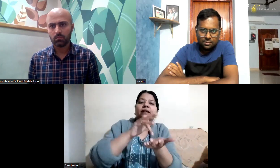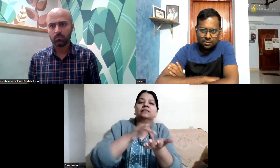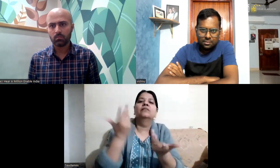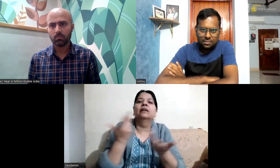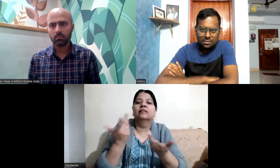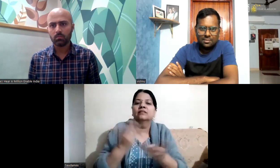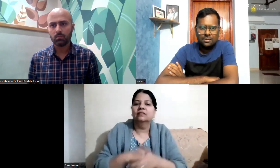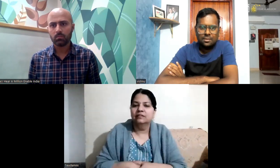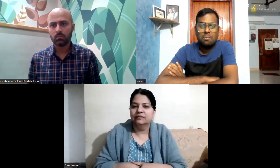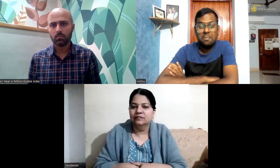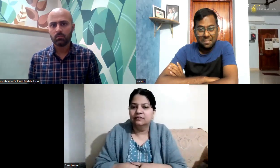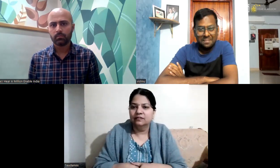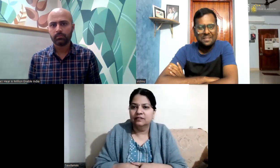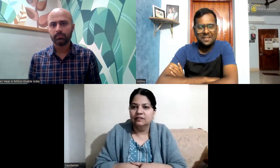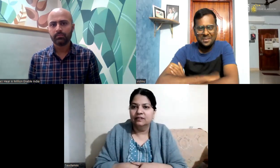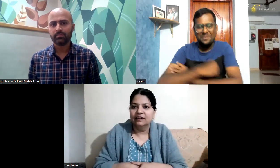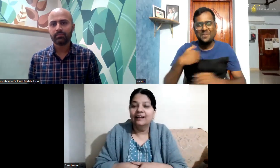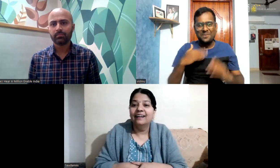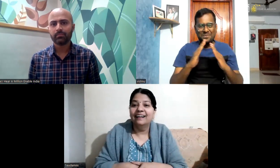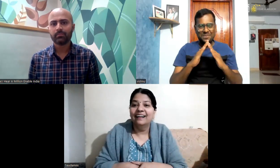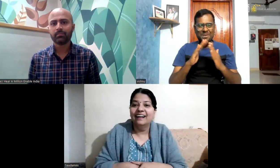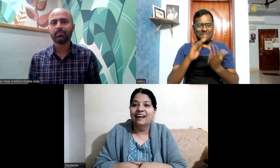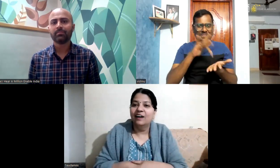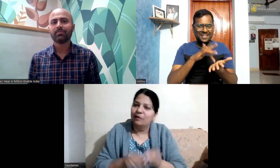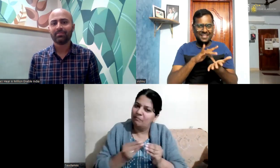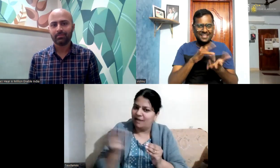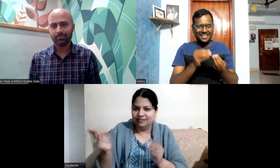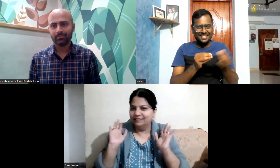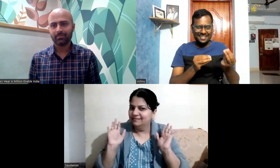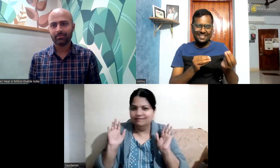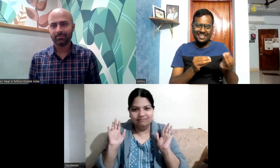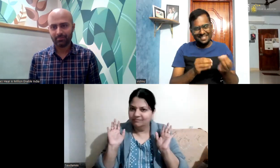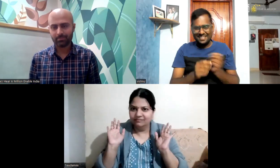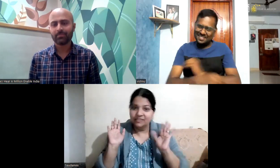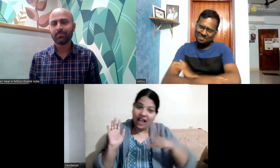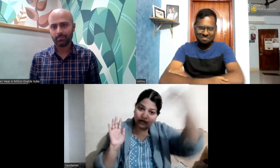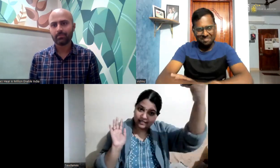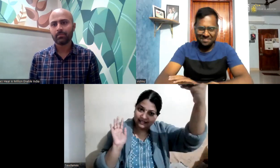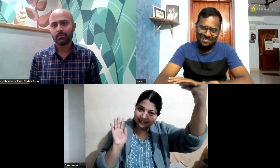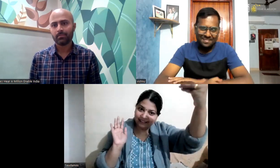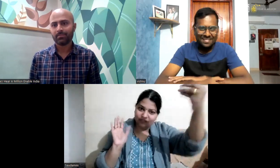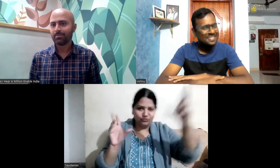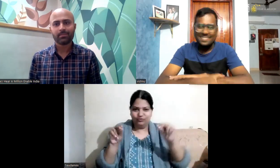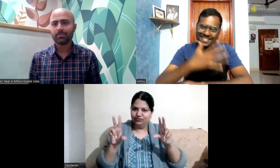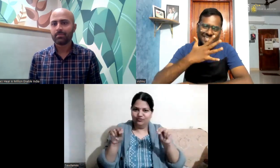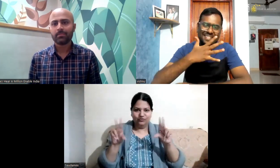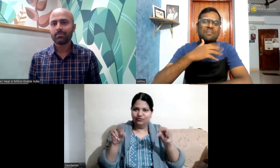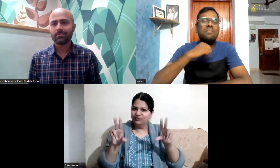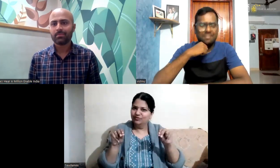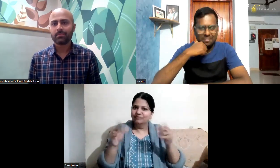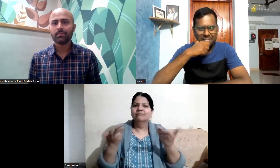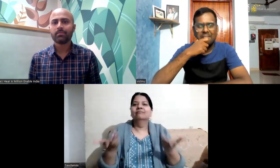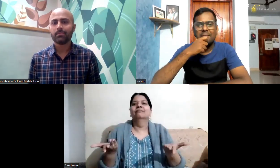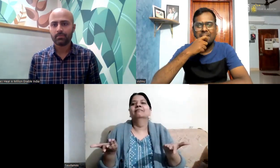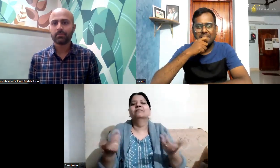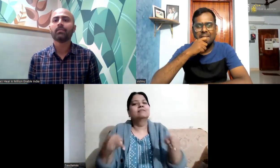your wallet, so which police station you would be following? I think my nearby police station, right? Or outside the police